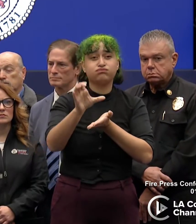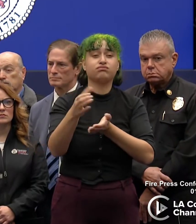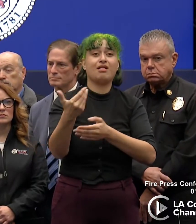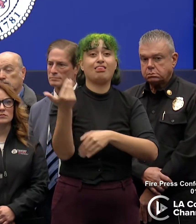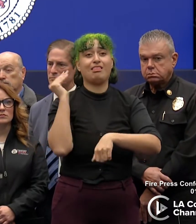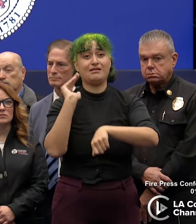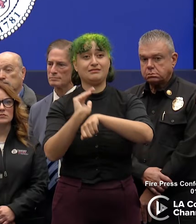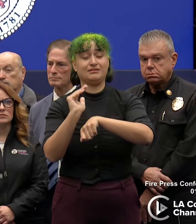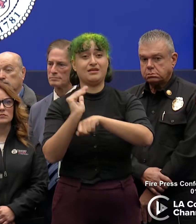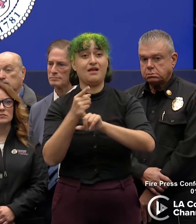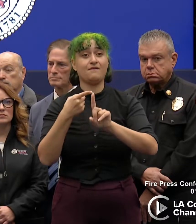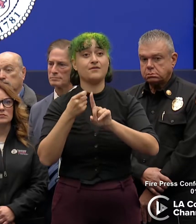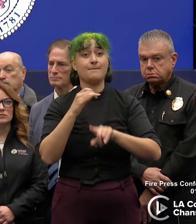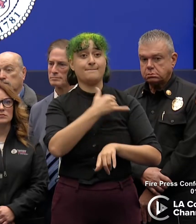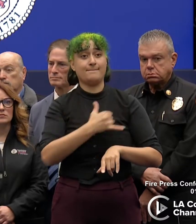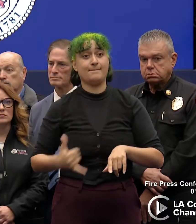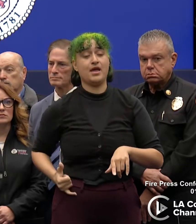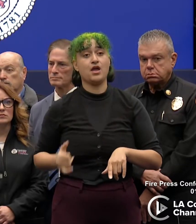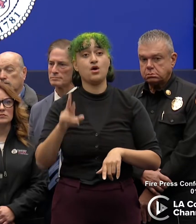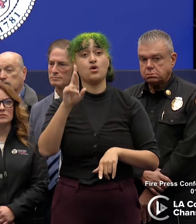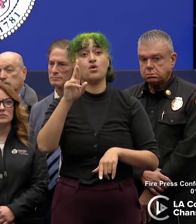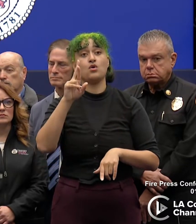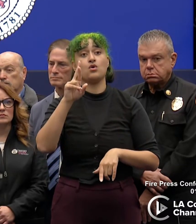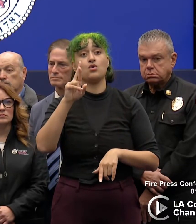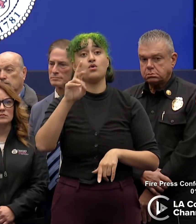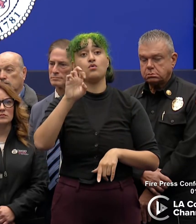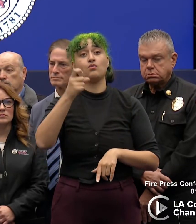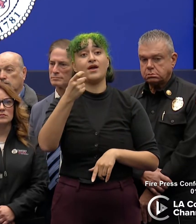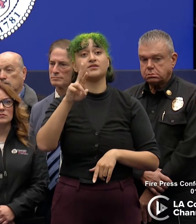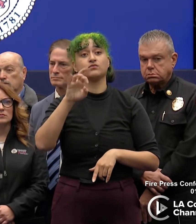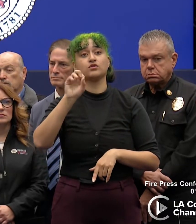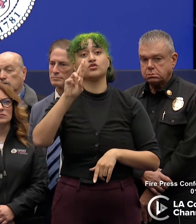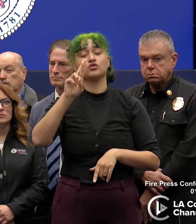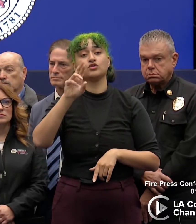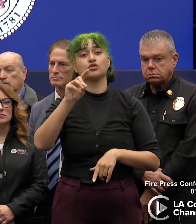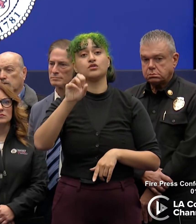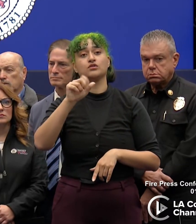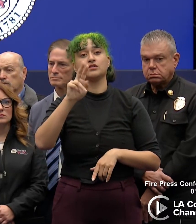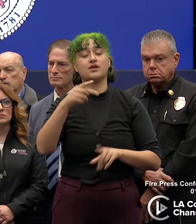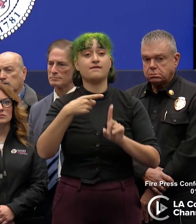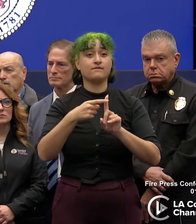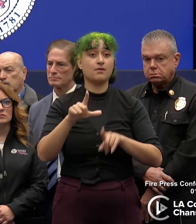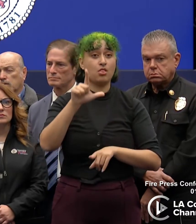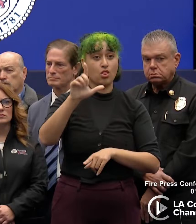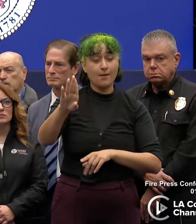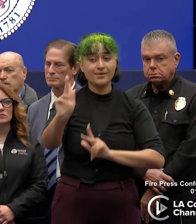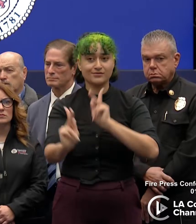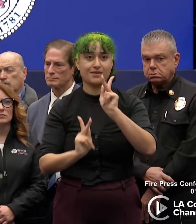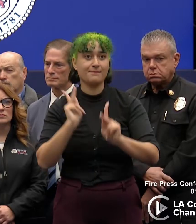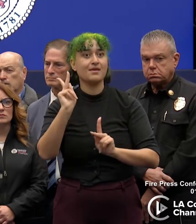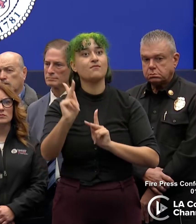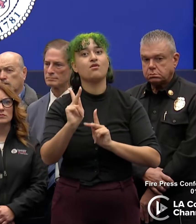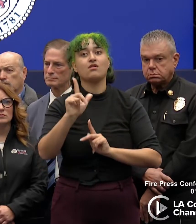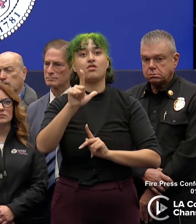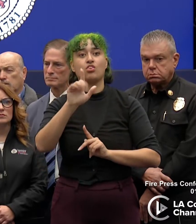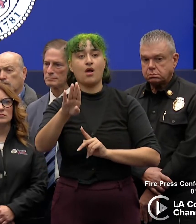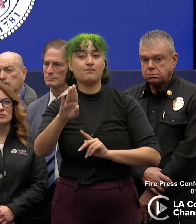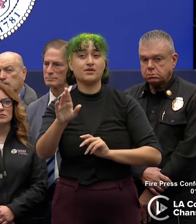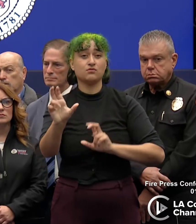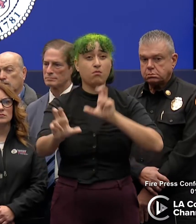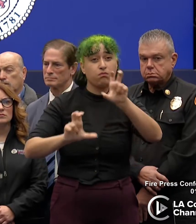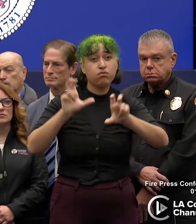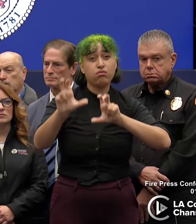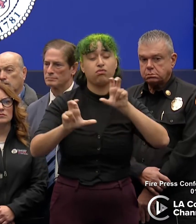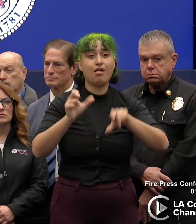last evening from Mayor Rex Richardson from Long Beach, and the people of Long Beach